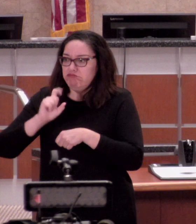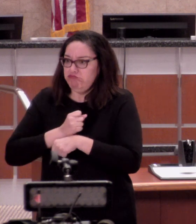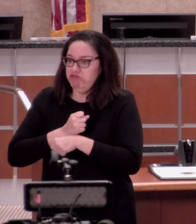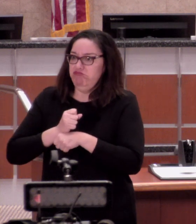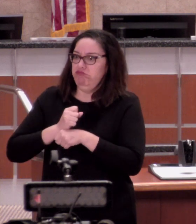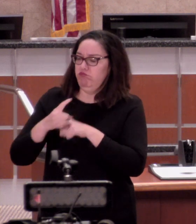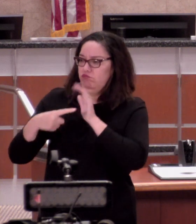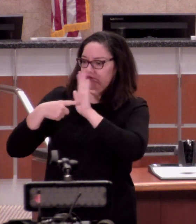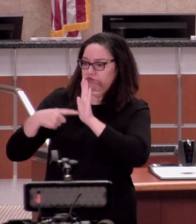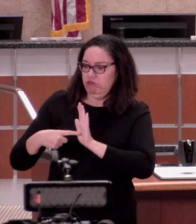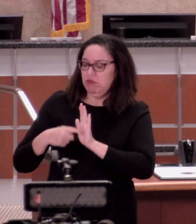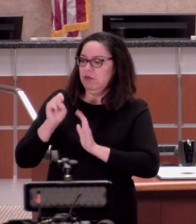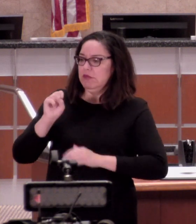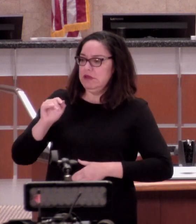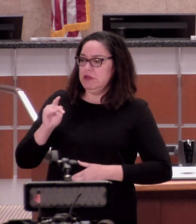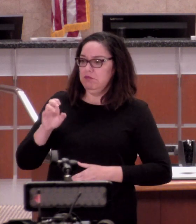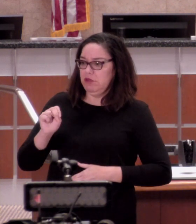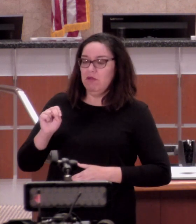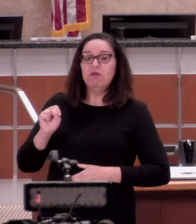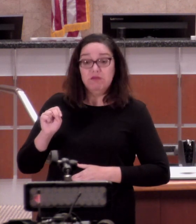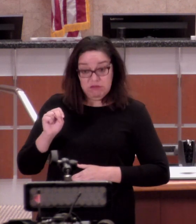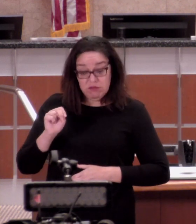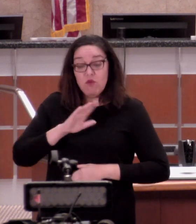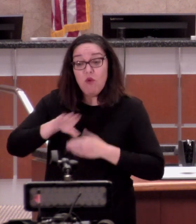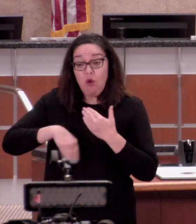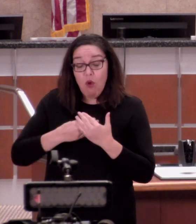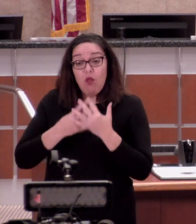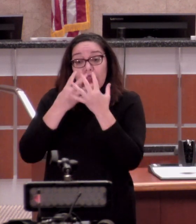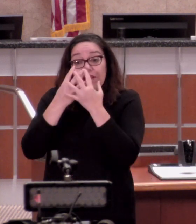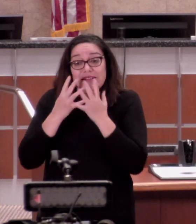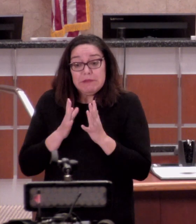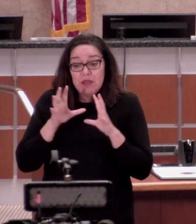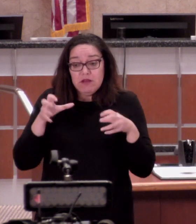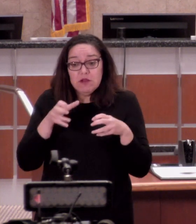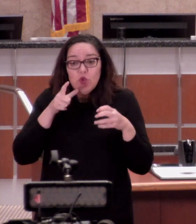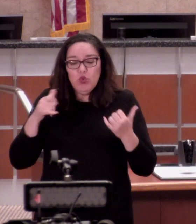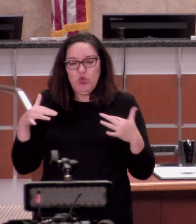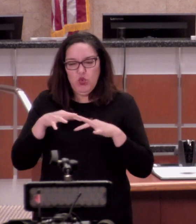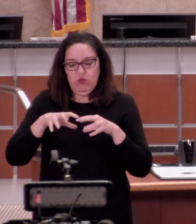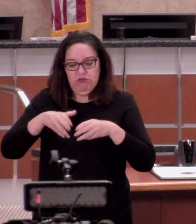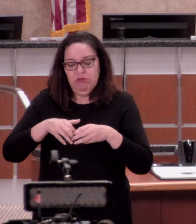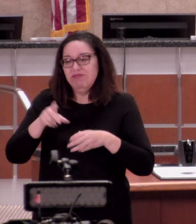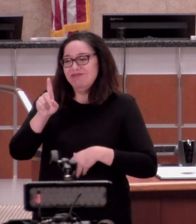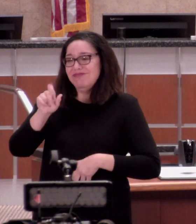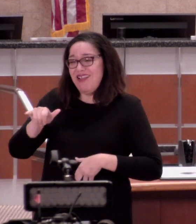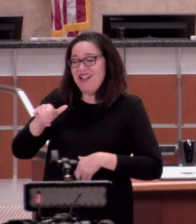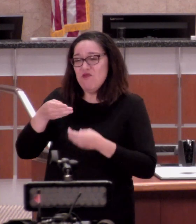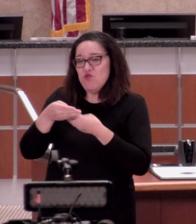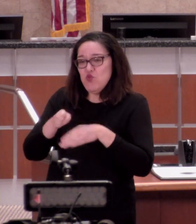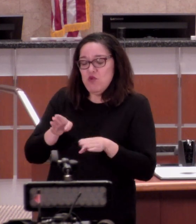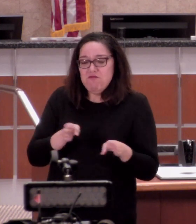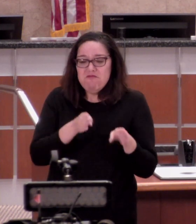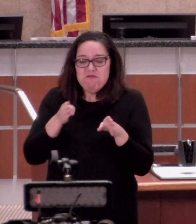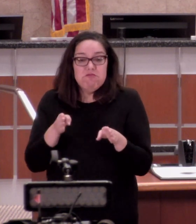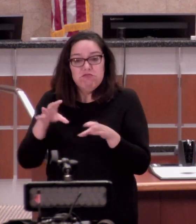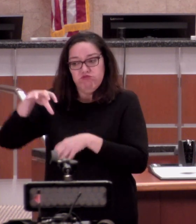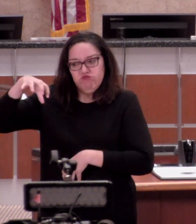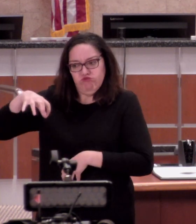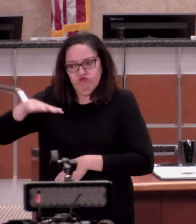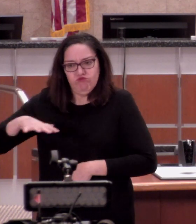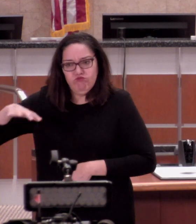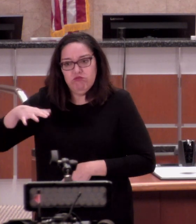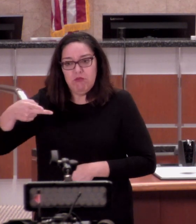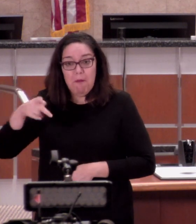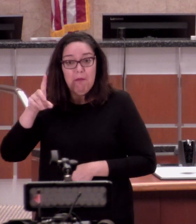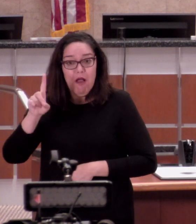have tested all of the inmates in the day room, the pod area that Deputy Terrell worked in that